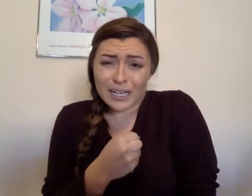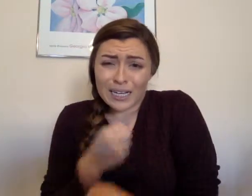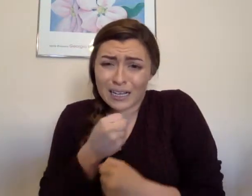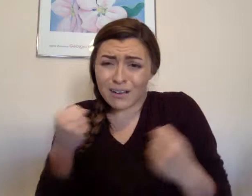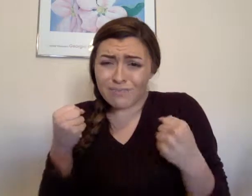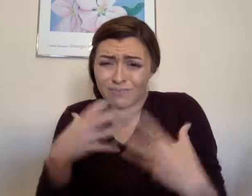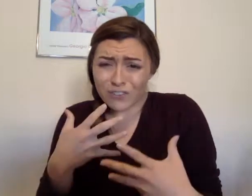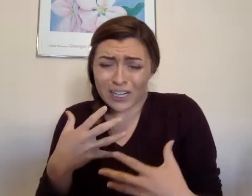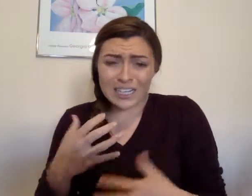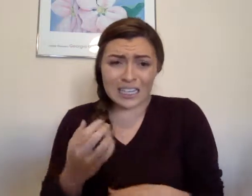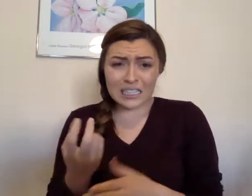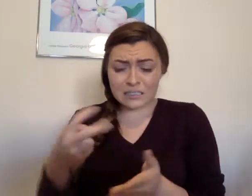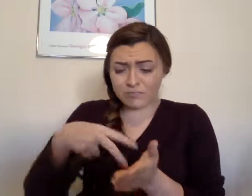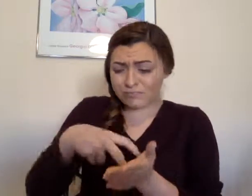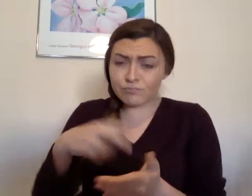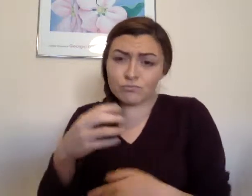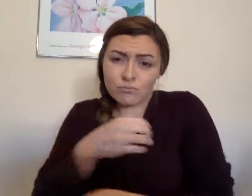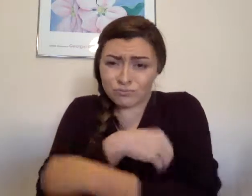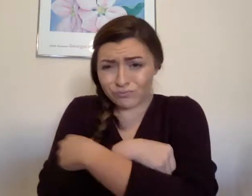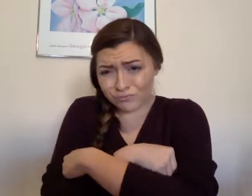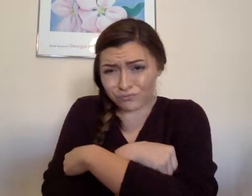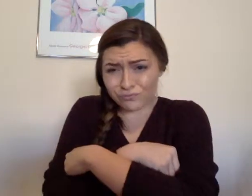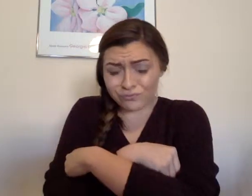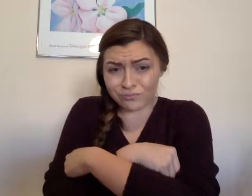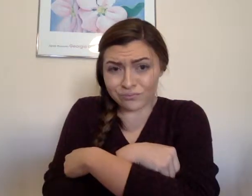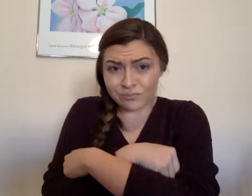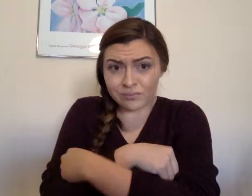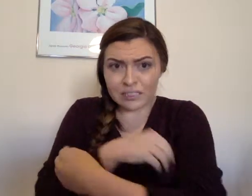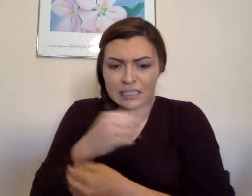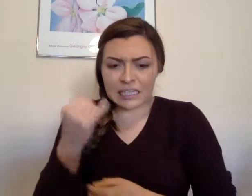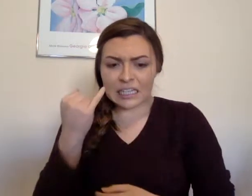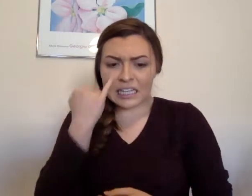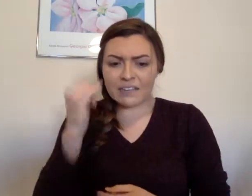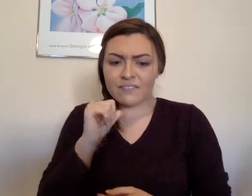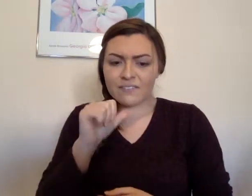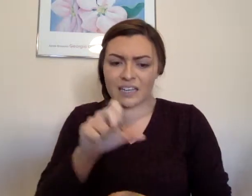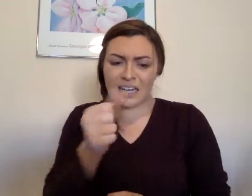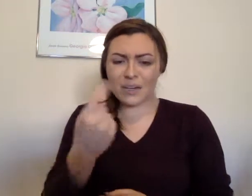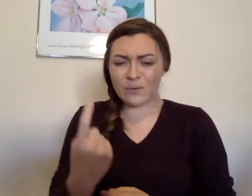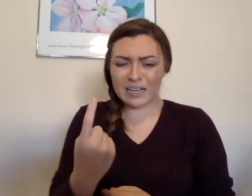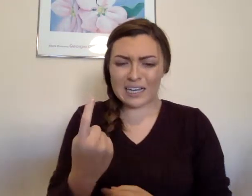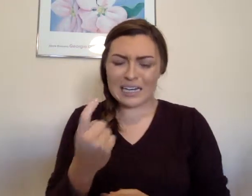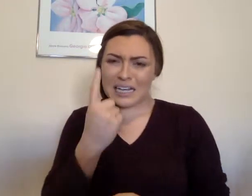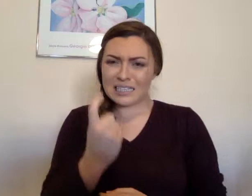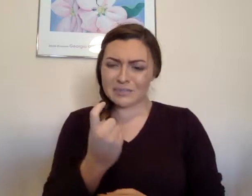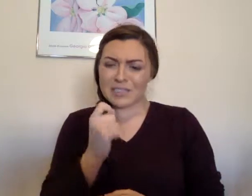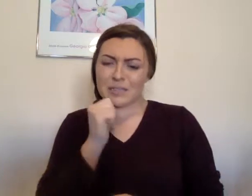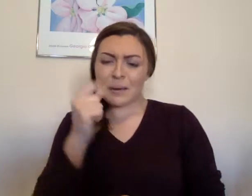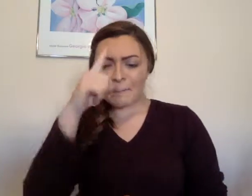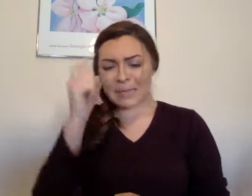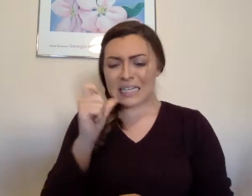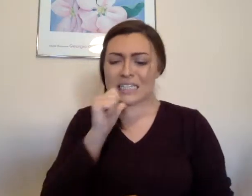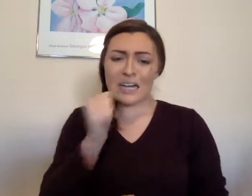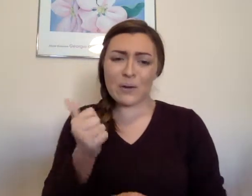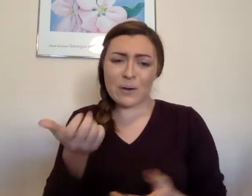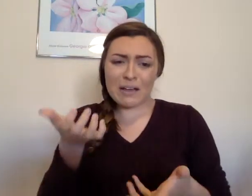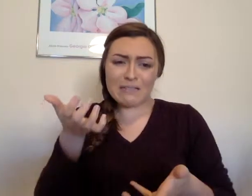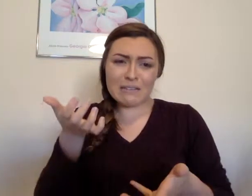a lot. And if anybody had asked me why, I'd tell them, well, because I have nowhere else to put my hands when I'm not using them. I don't want them just hanging